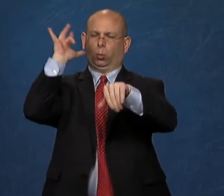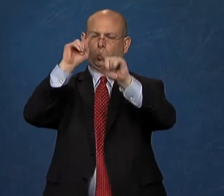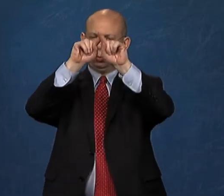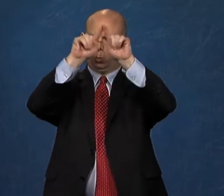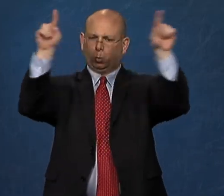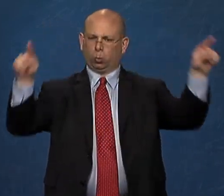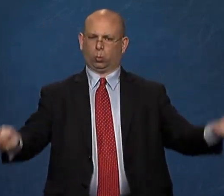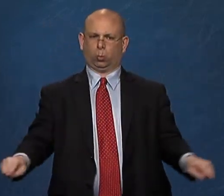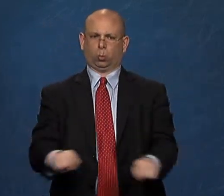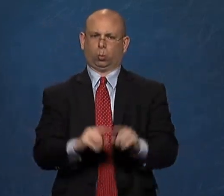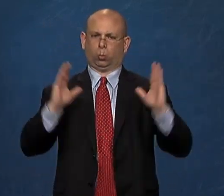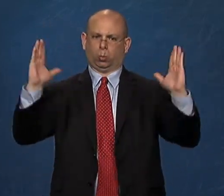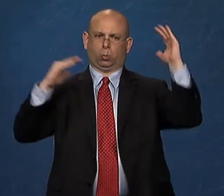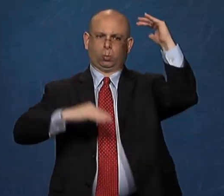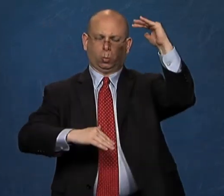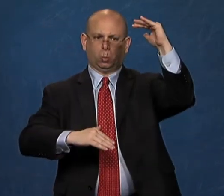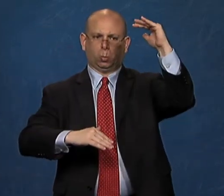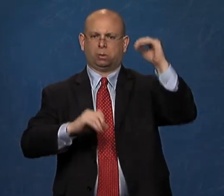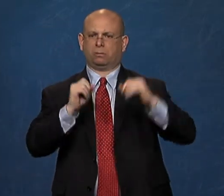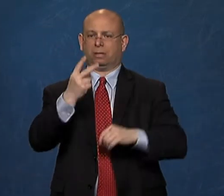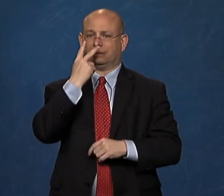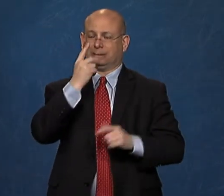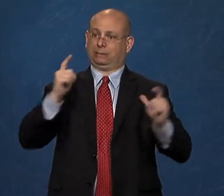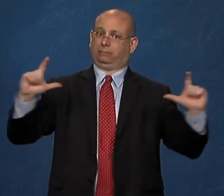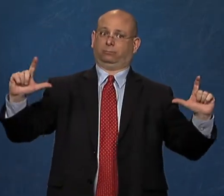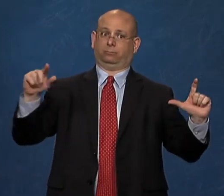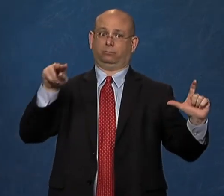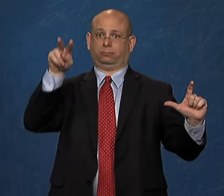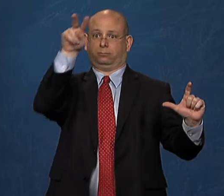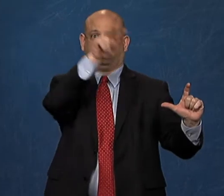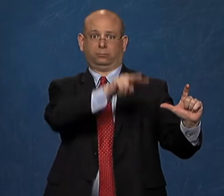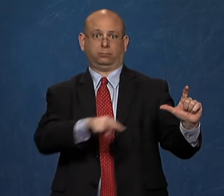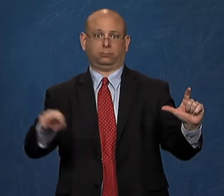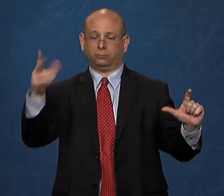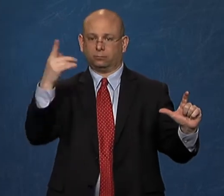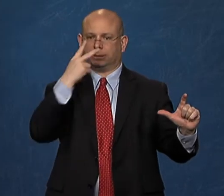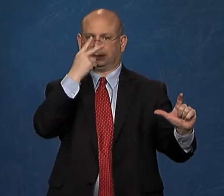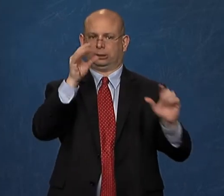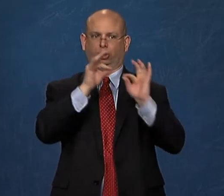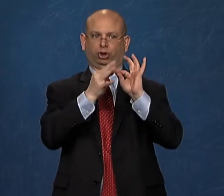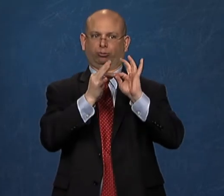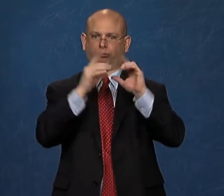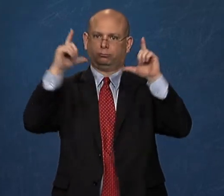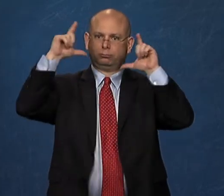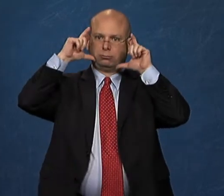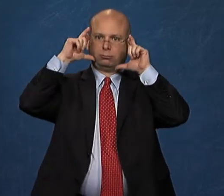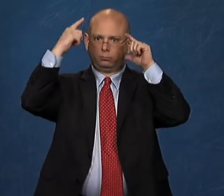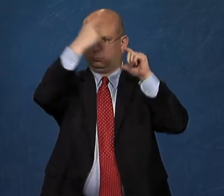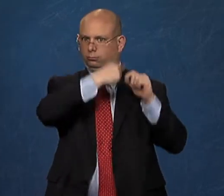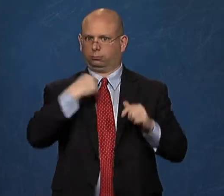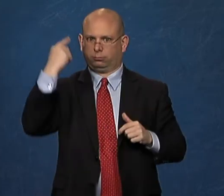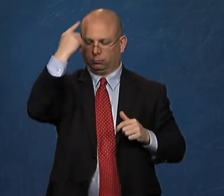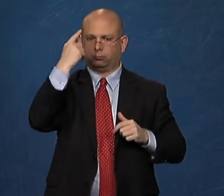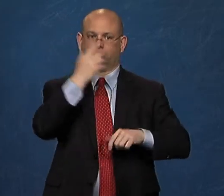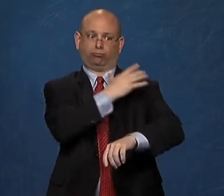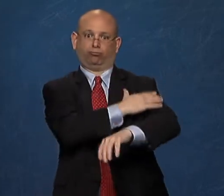Number 2 really requires that the video screen be large enough so that you're able to access the interpreter's